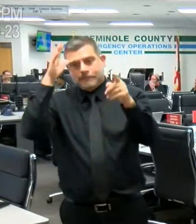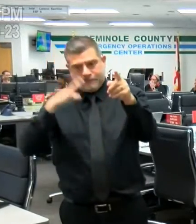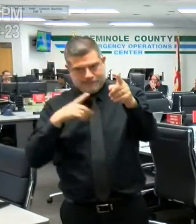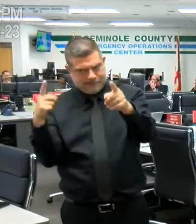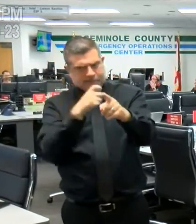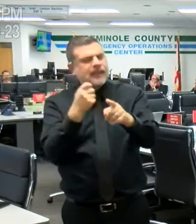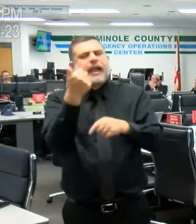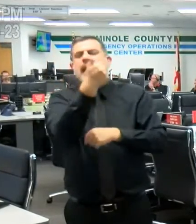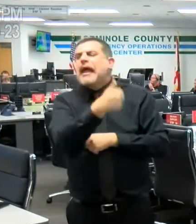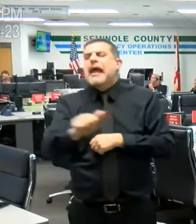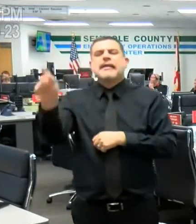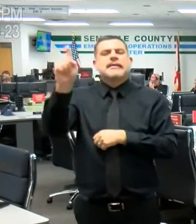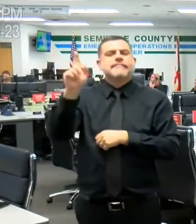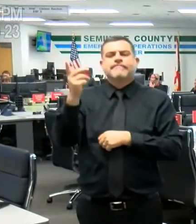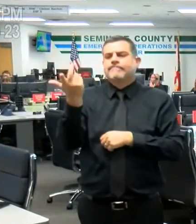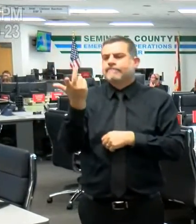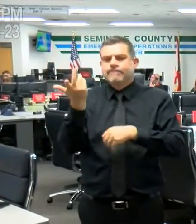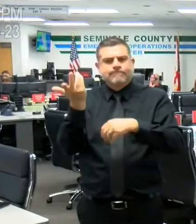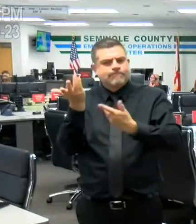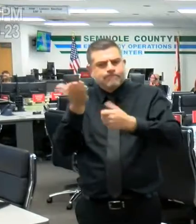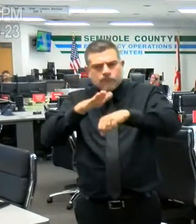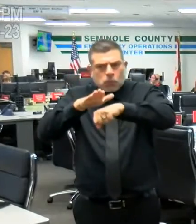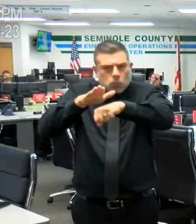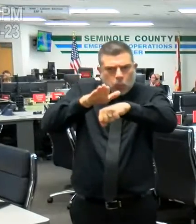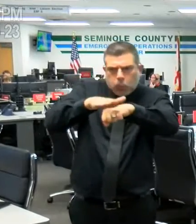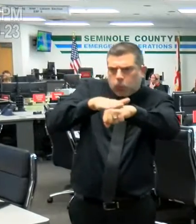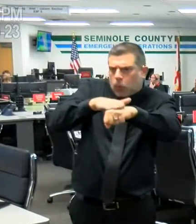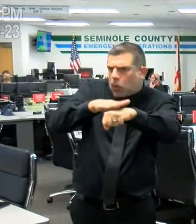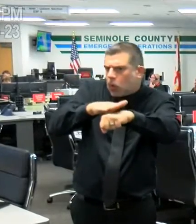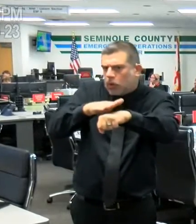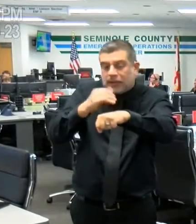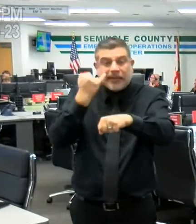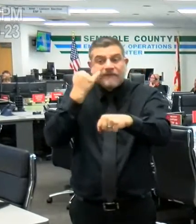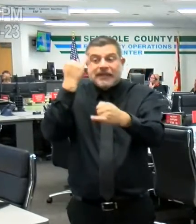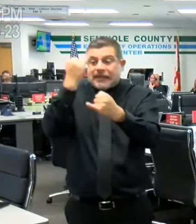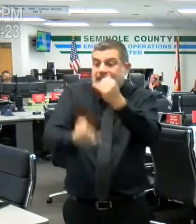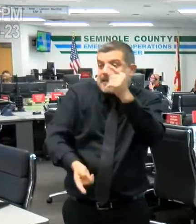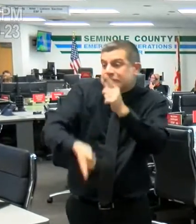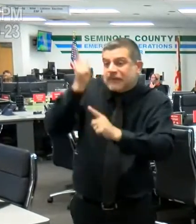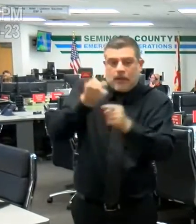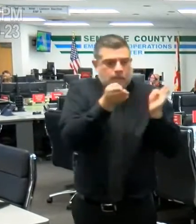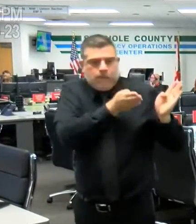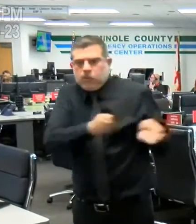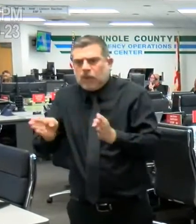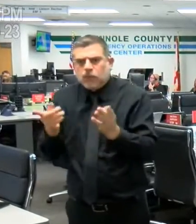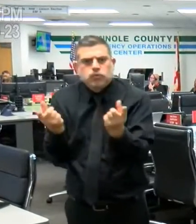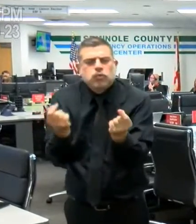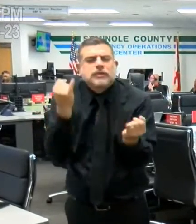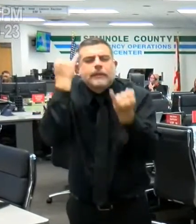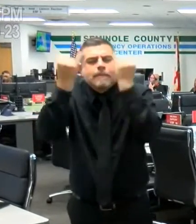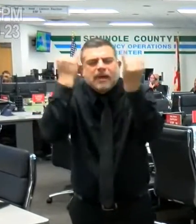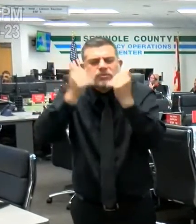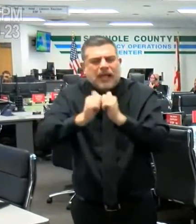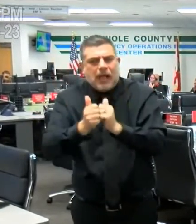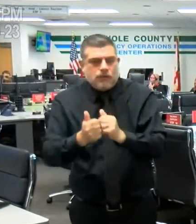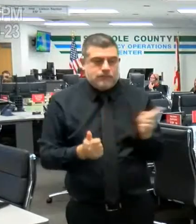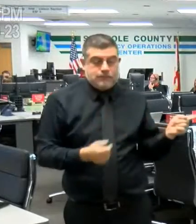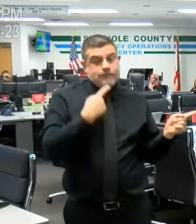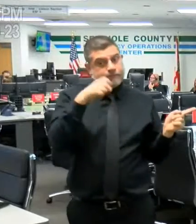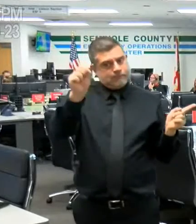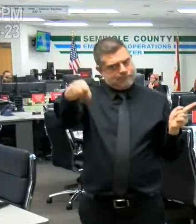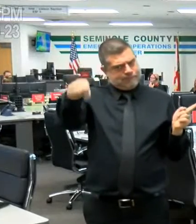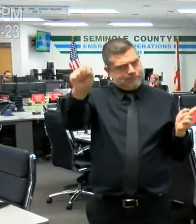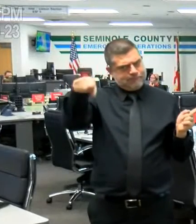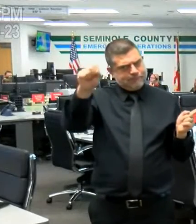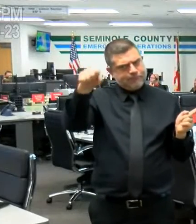tips for people that may be making last-minute preps today? Sure. So I'll speak. I don't practice